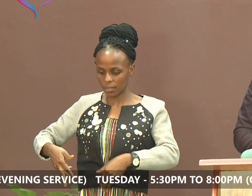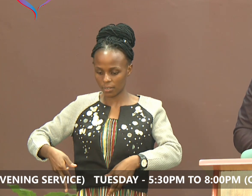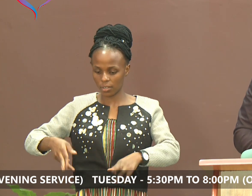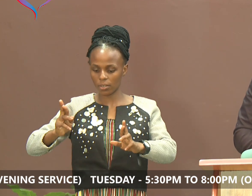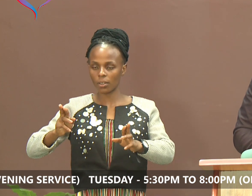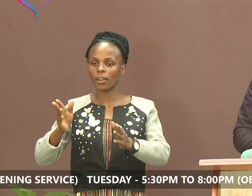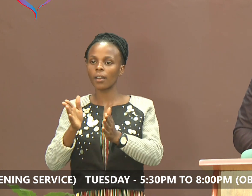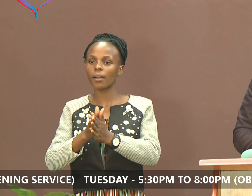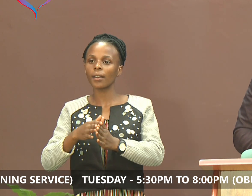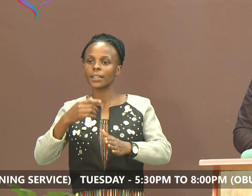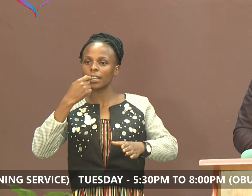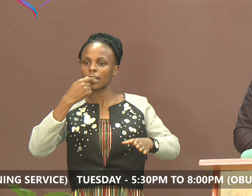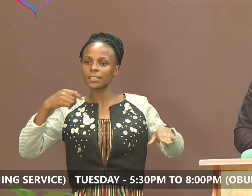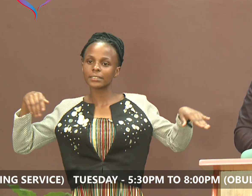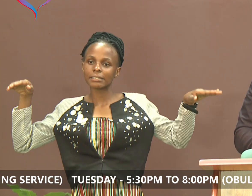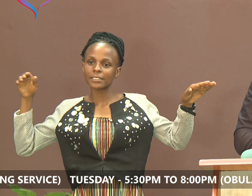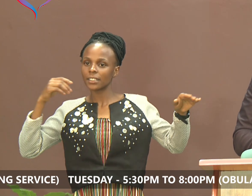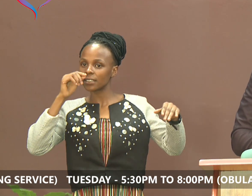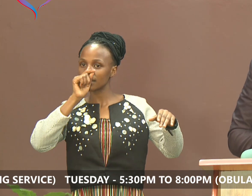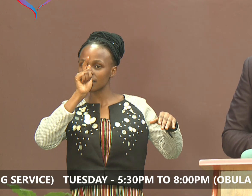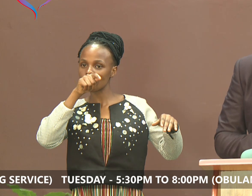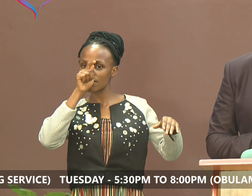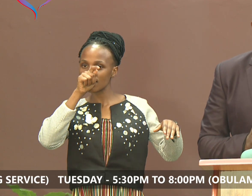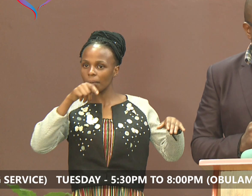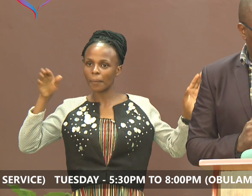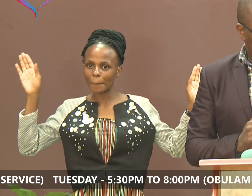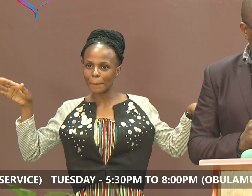the birds came and devoured them.